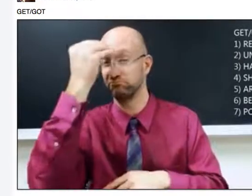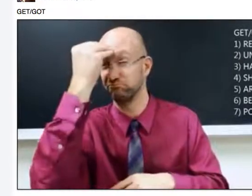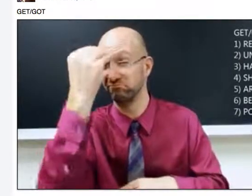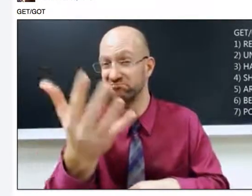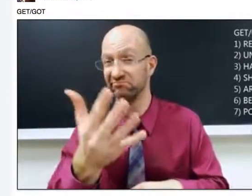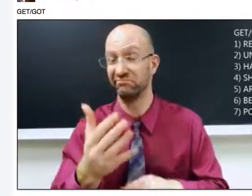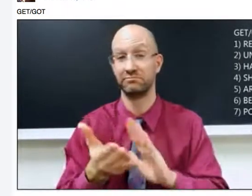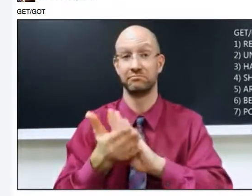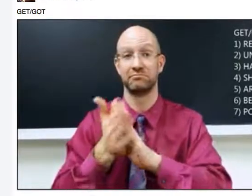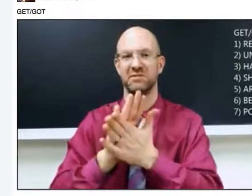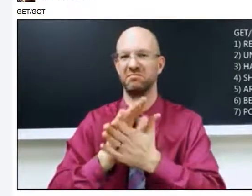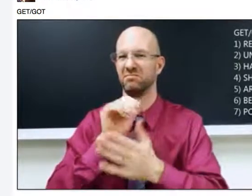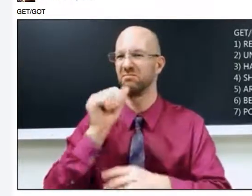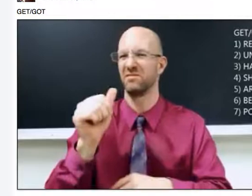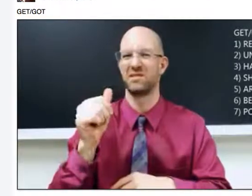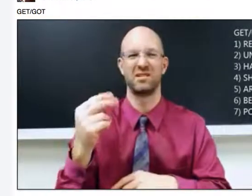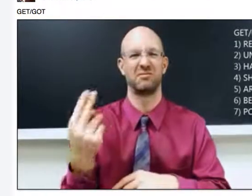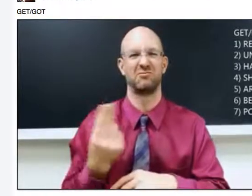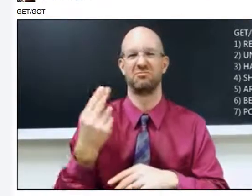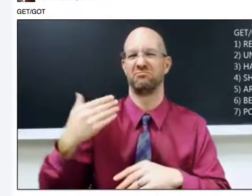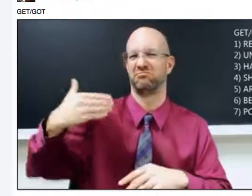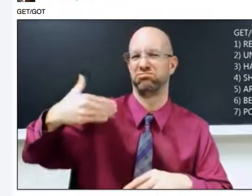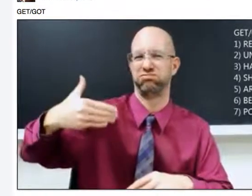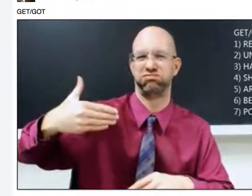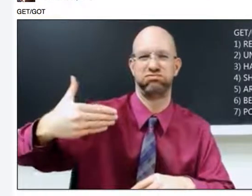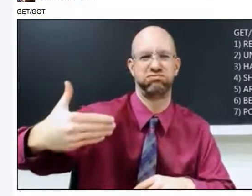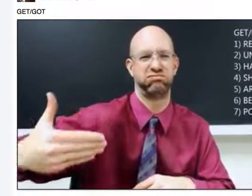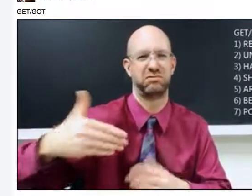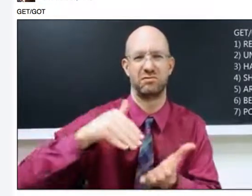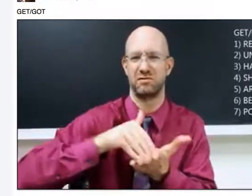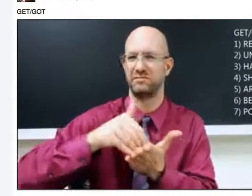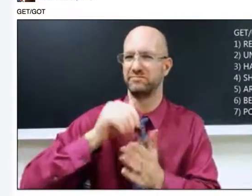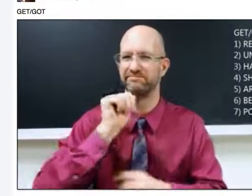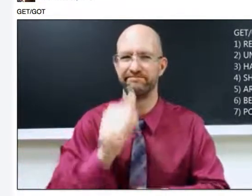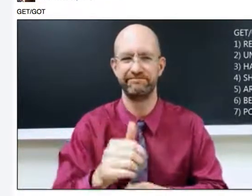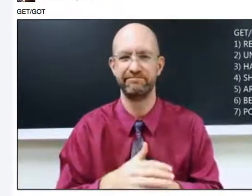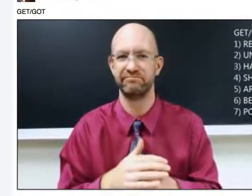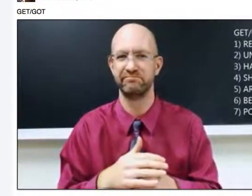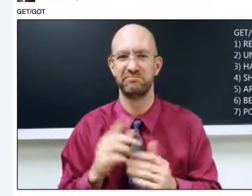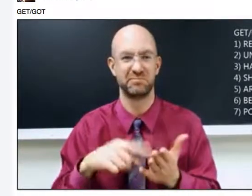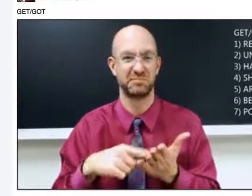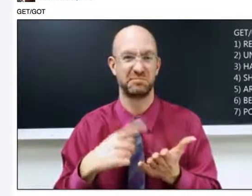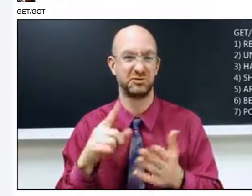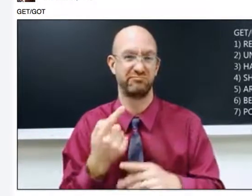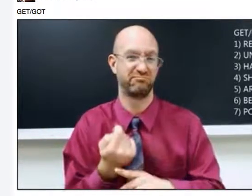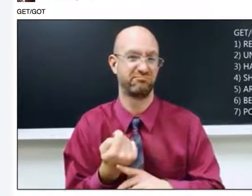become. And I just want to let you know, become isn't used that much anymore.